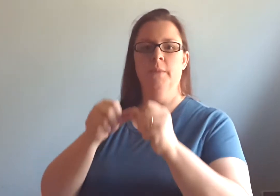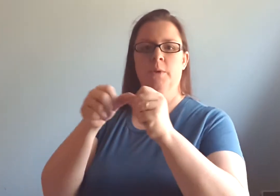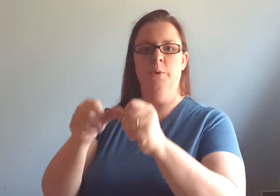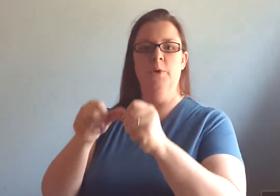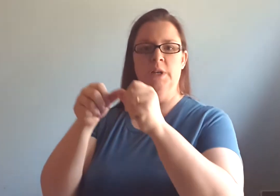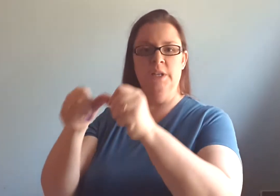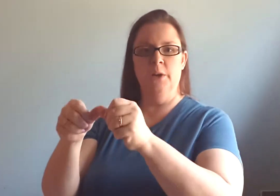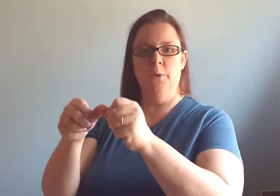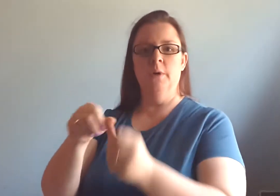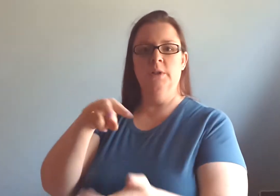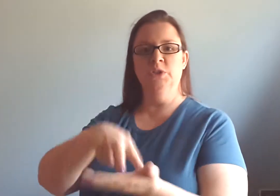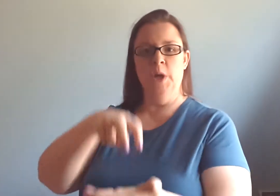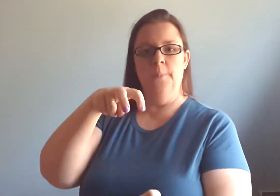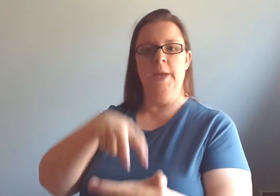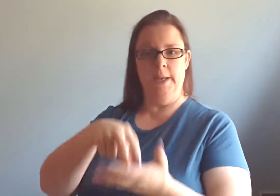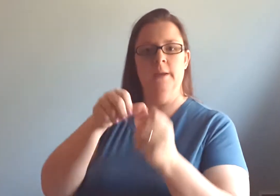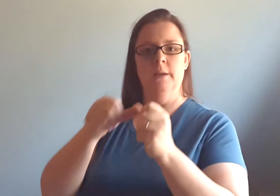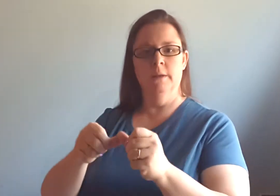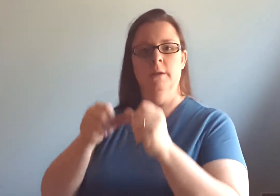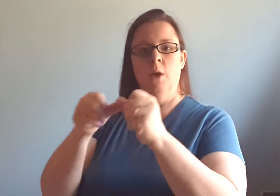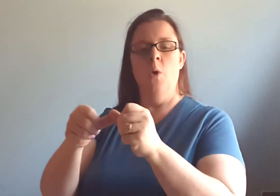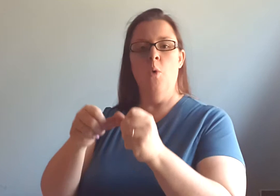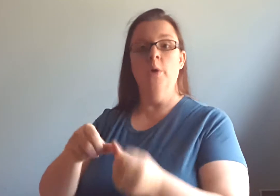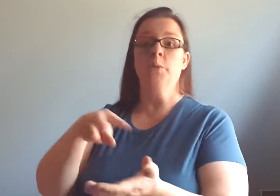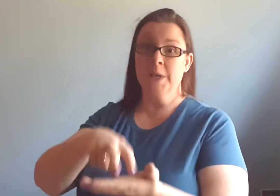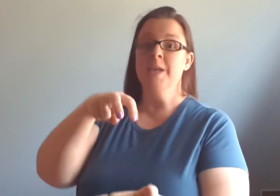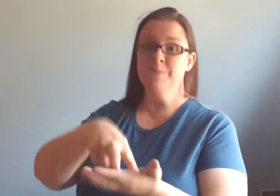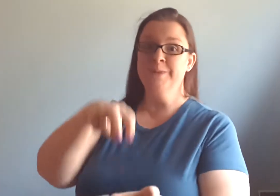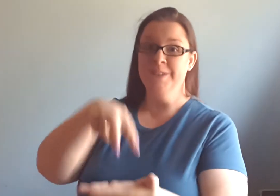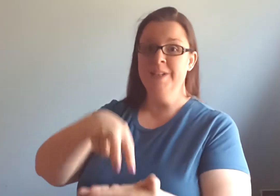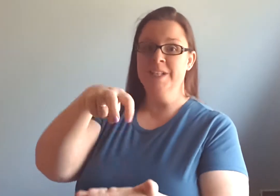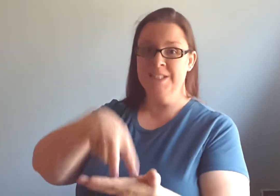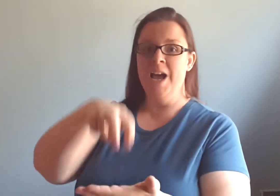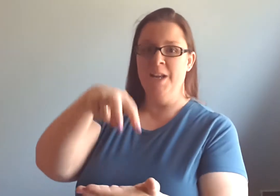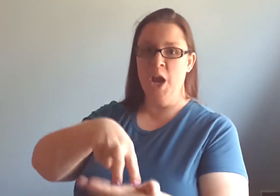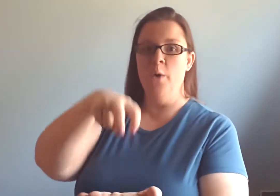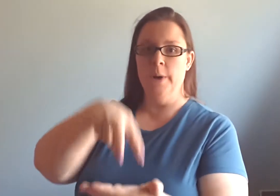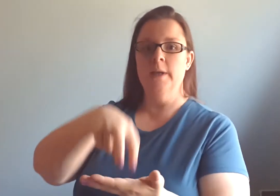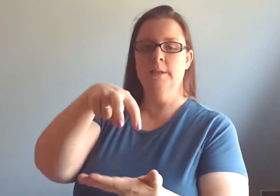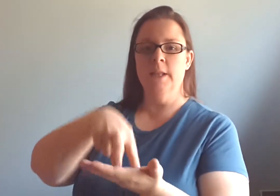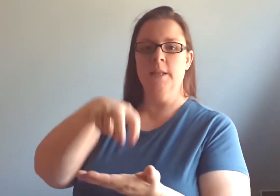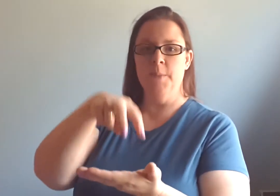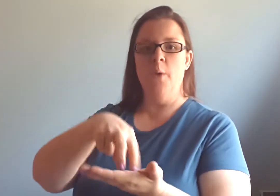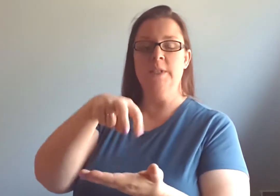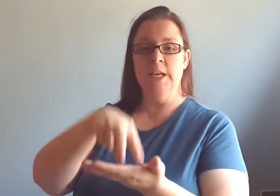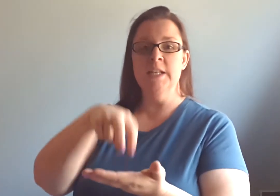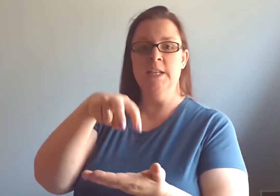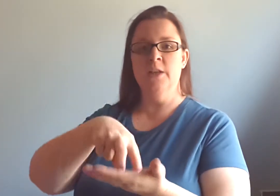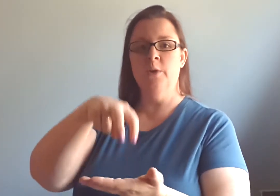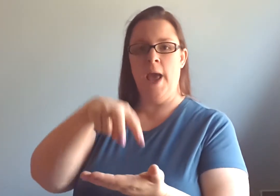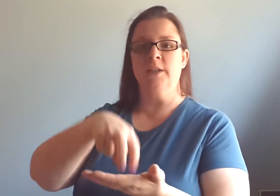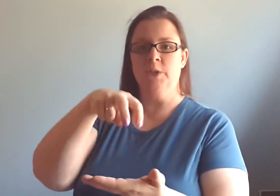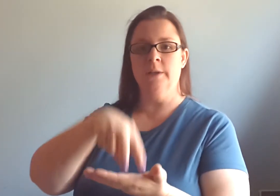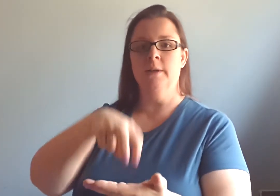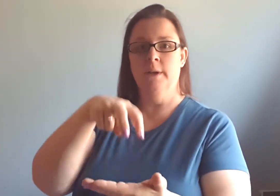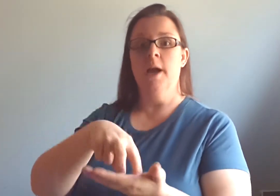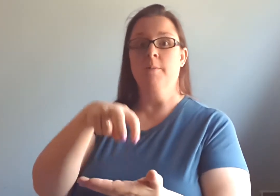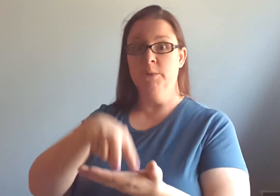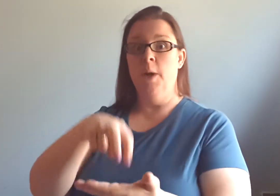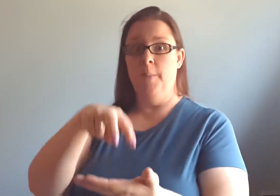we do continual jumping. Or you would keep the sign going to let them know it's a continued action. I'm jumping